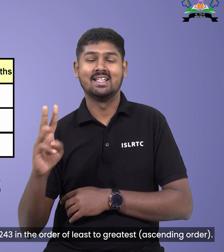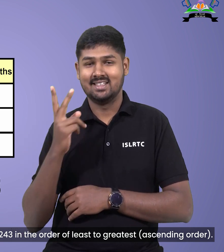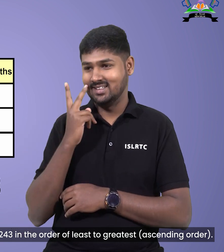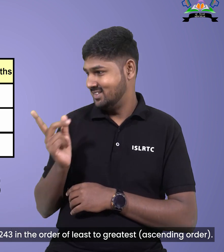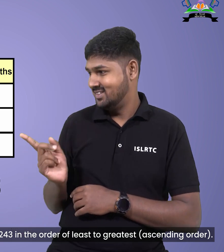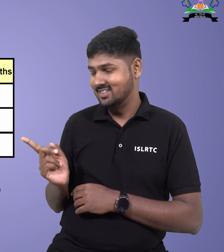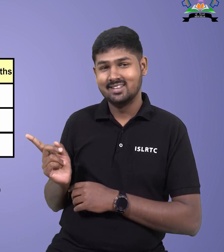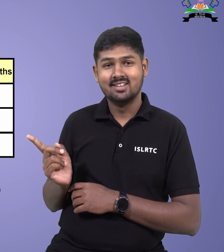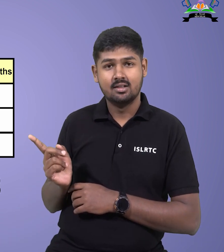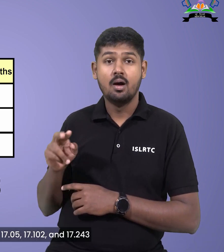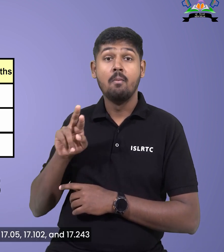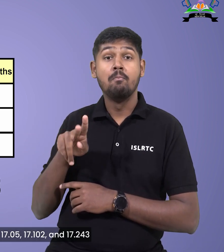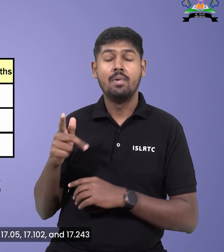Therefore, the correct order is